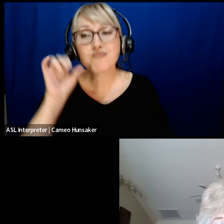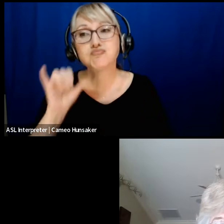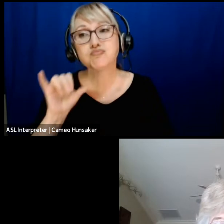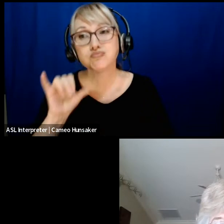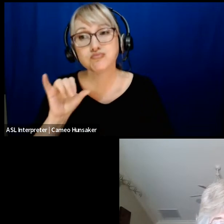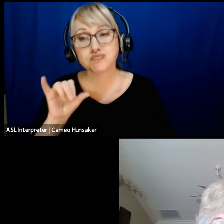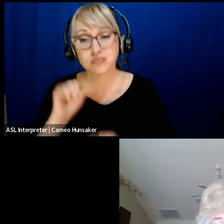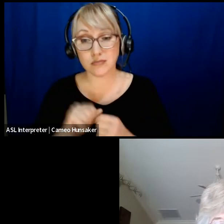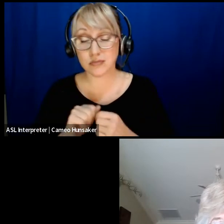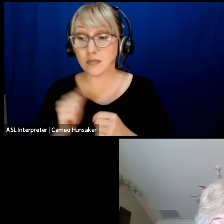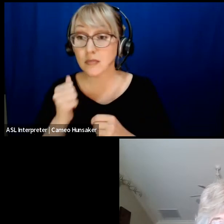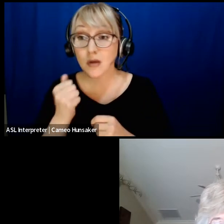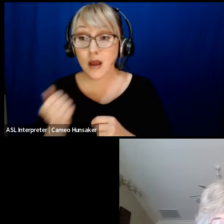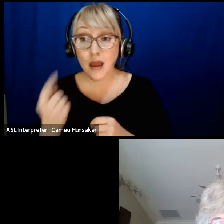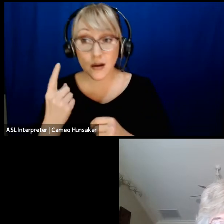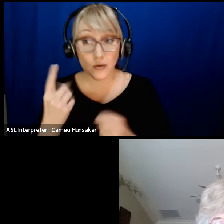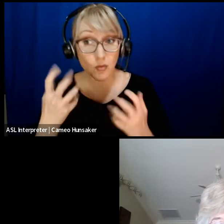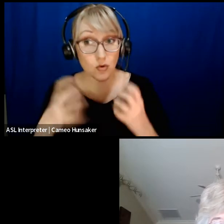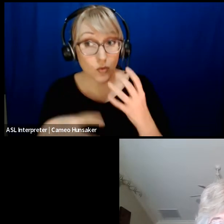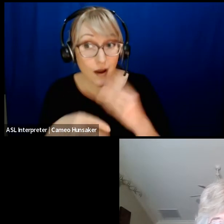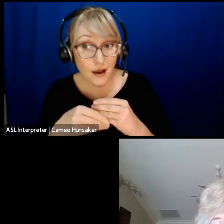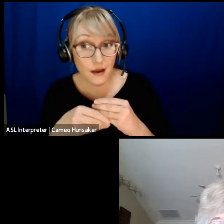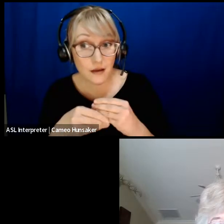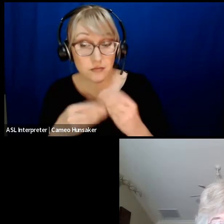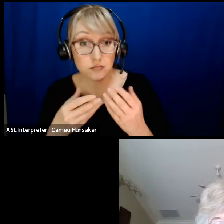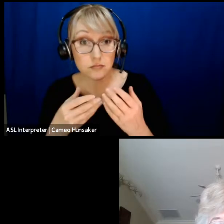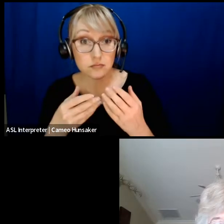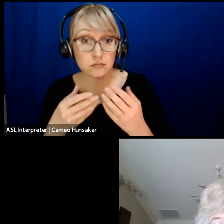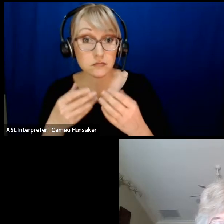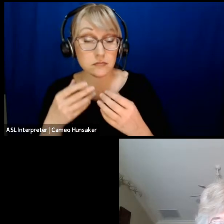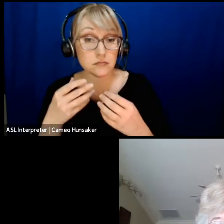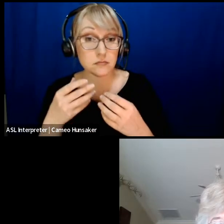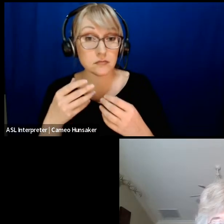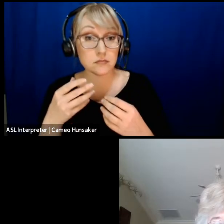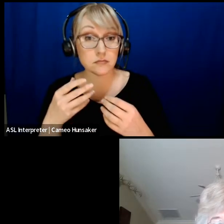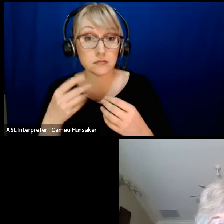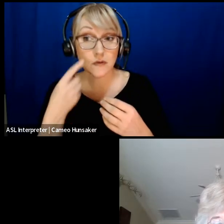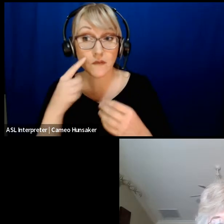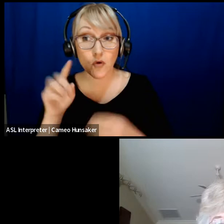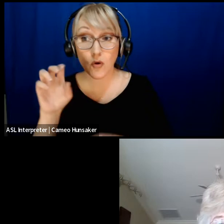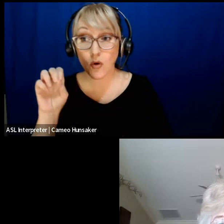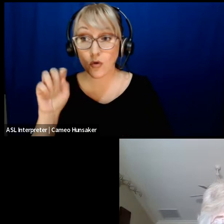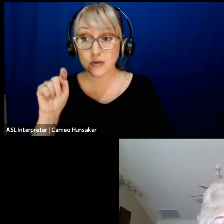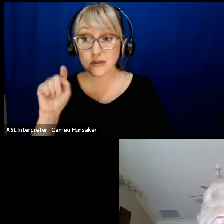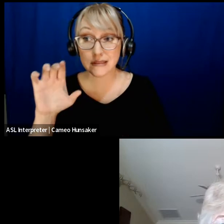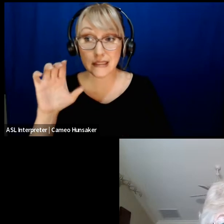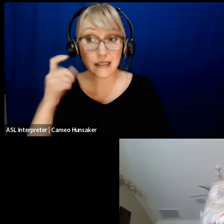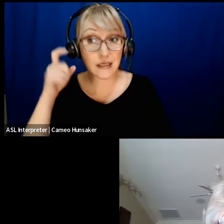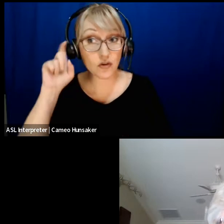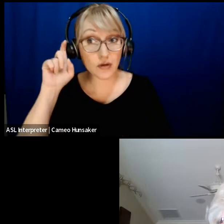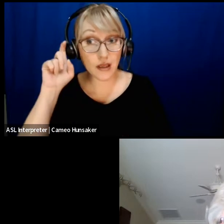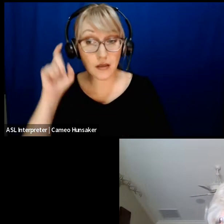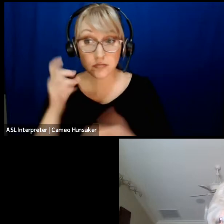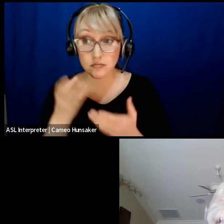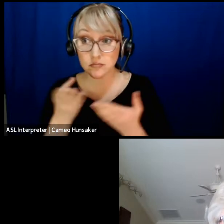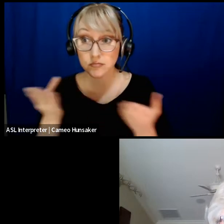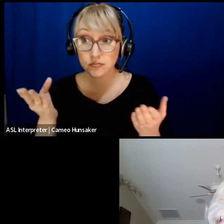does anybody else have anything they want to add as far as over-the-counter hearing aids agenda item?